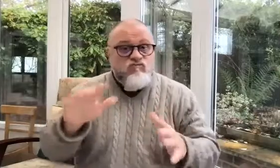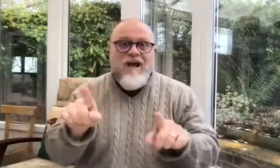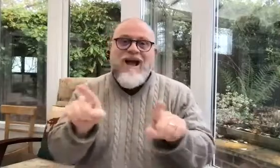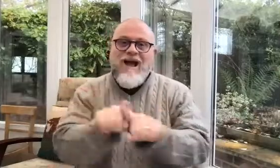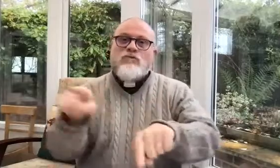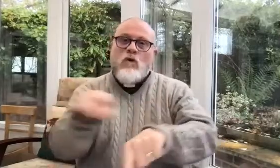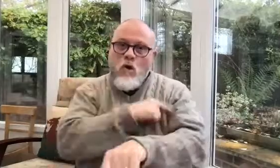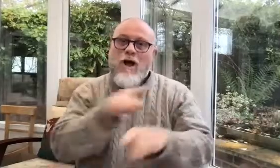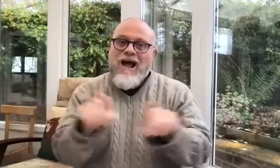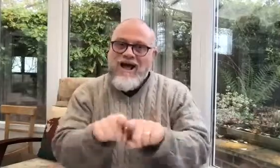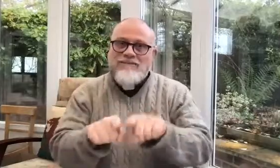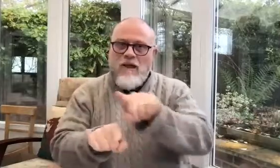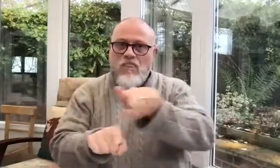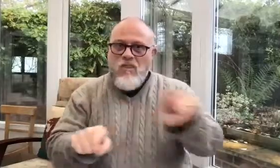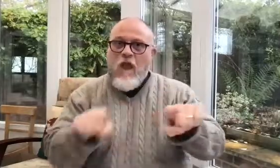I've coped moderately well.